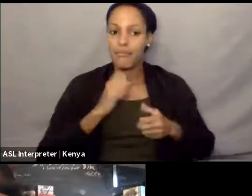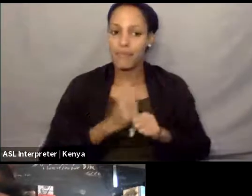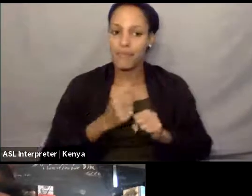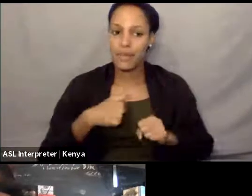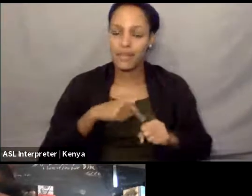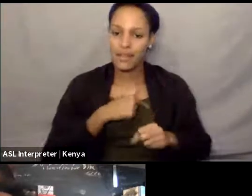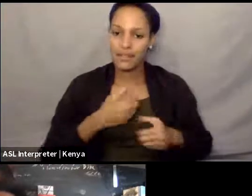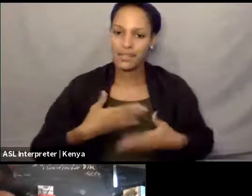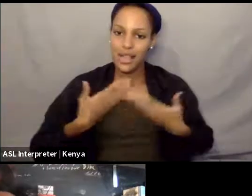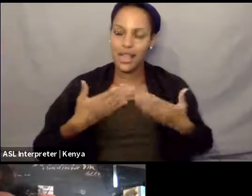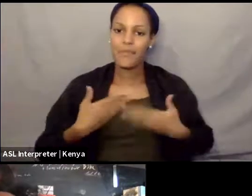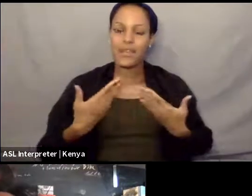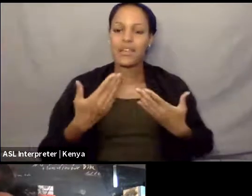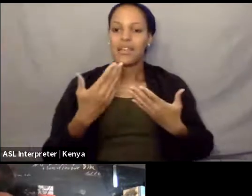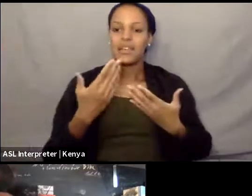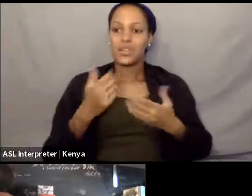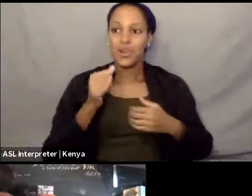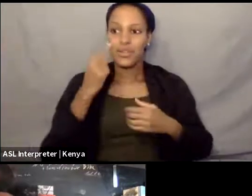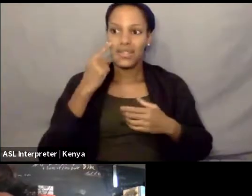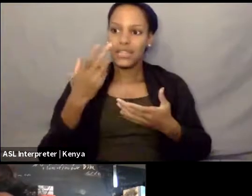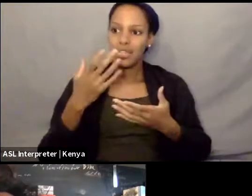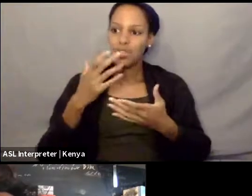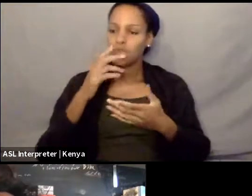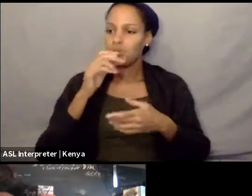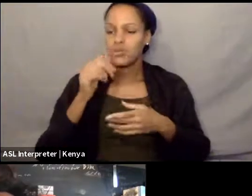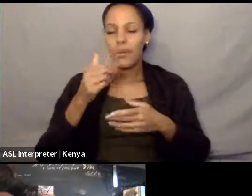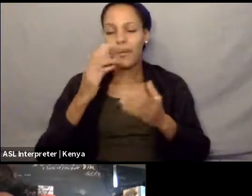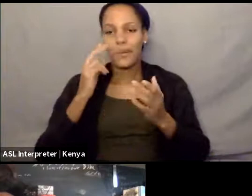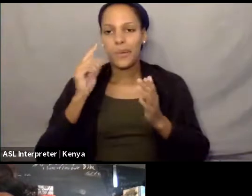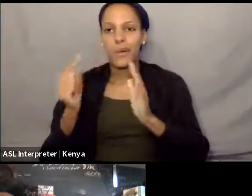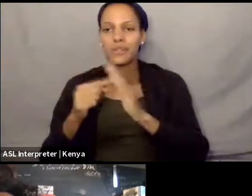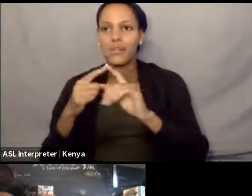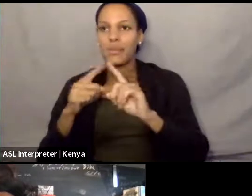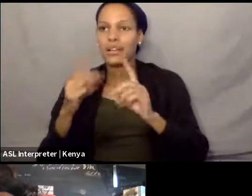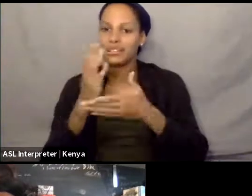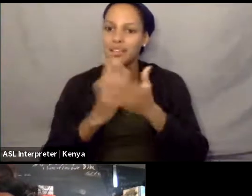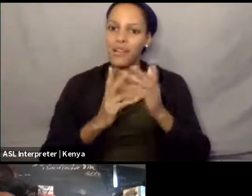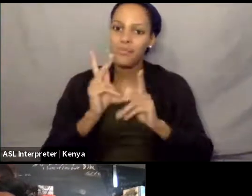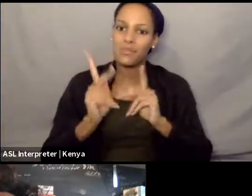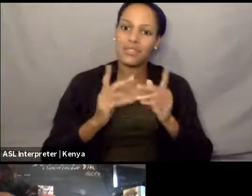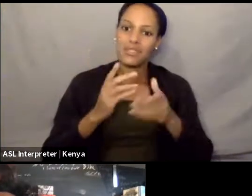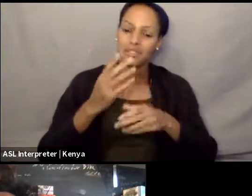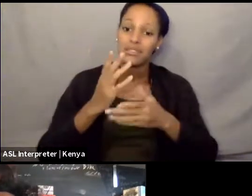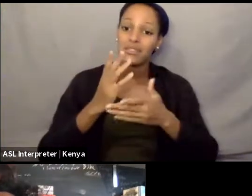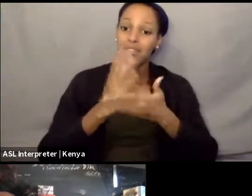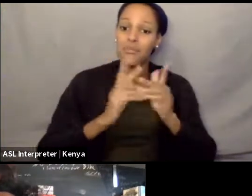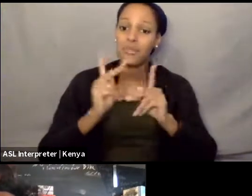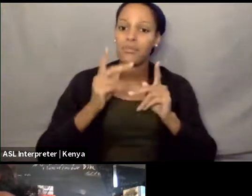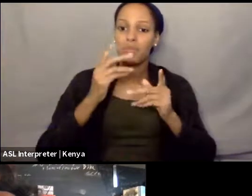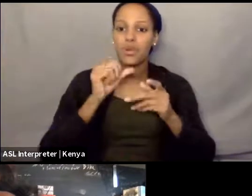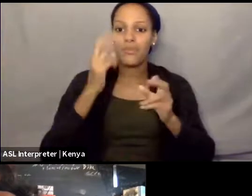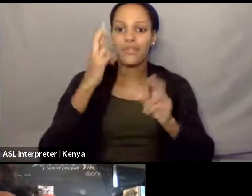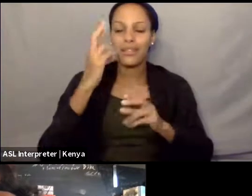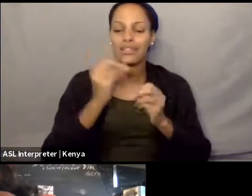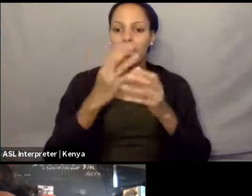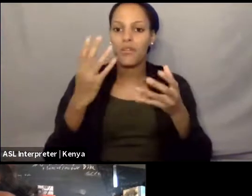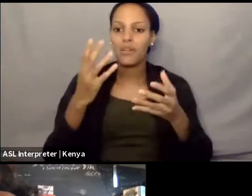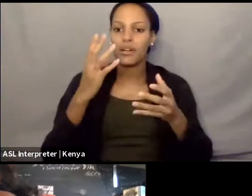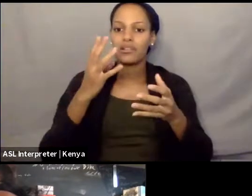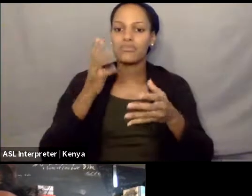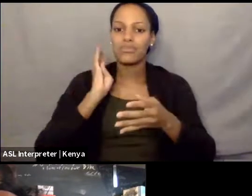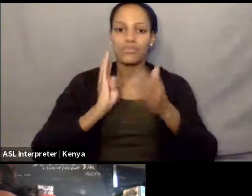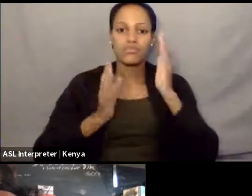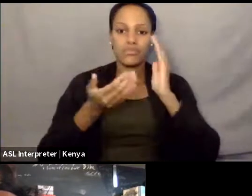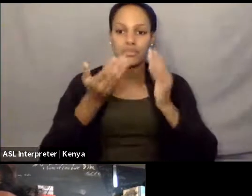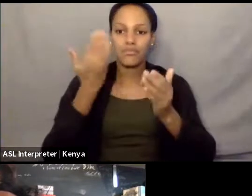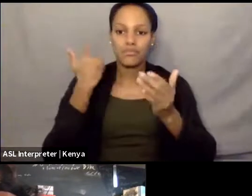not go unobserved. But it seems so much passes by us. And unless we're